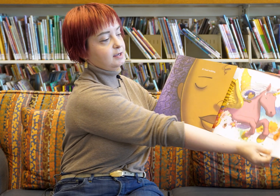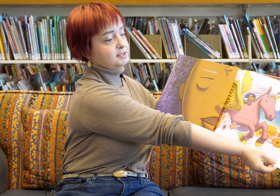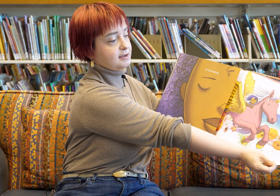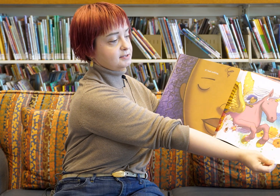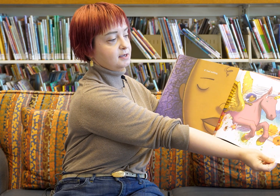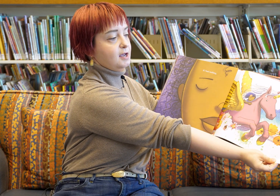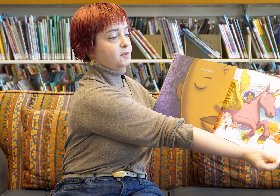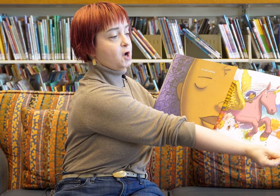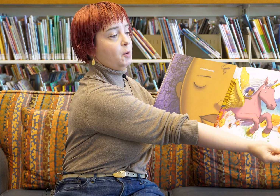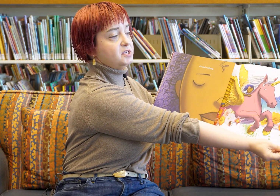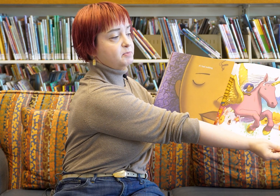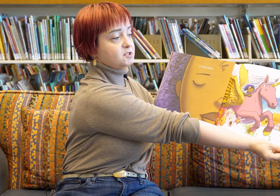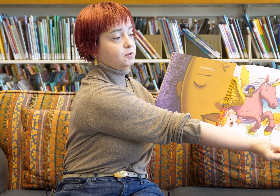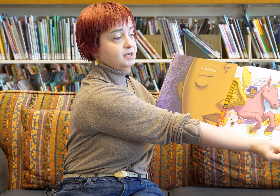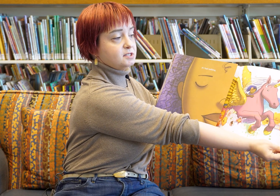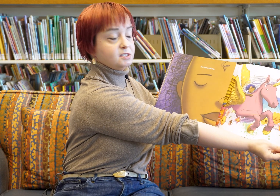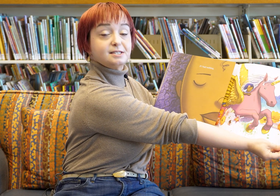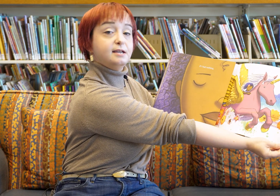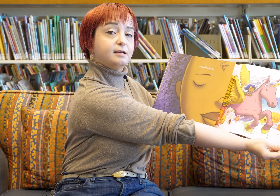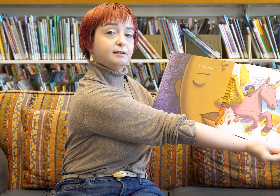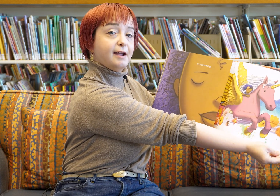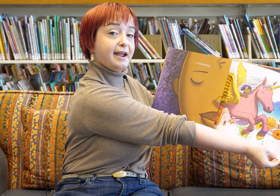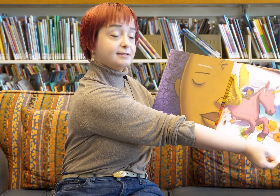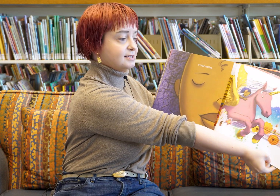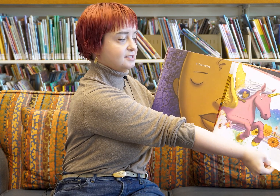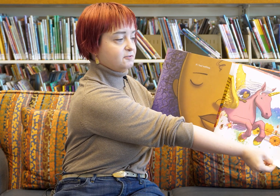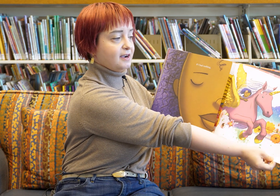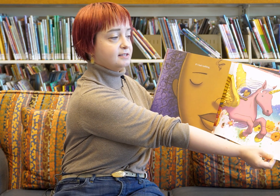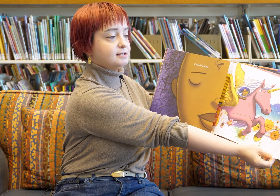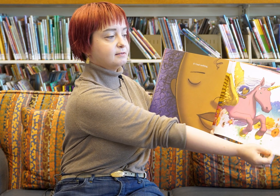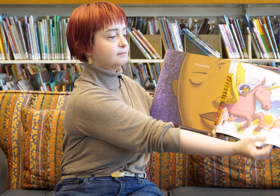It says, there'd always be stories to seek and to find.